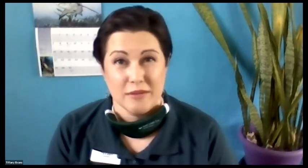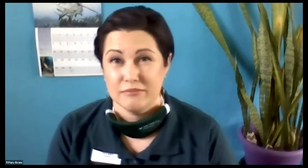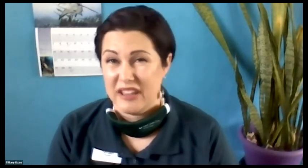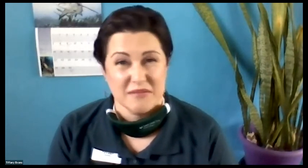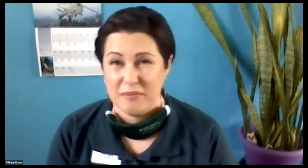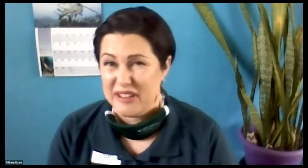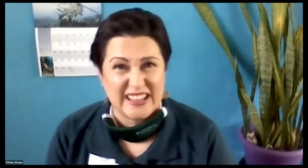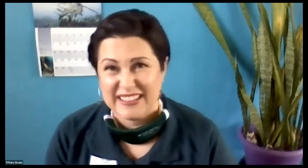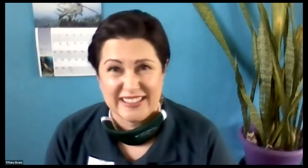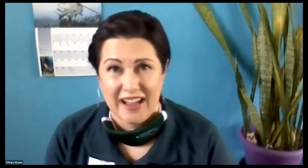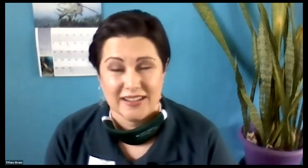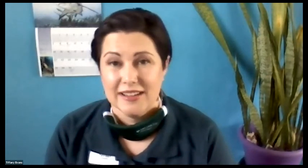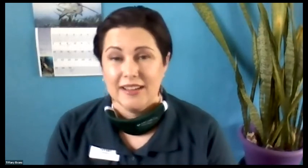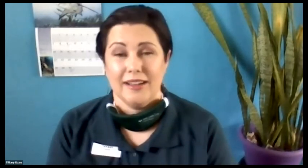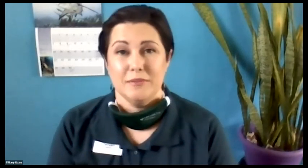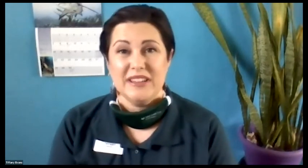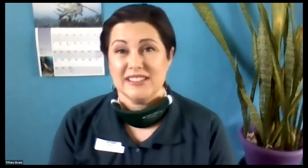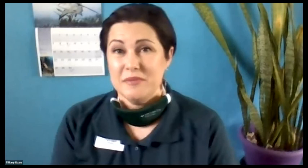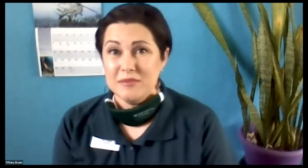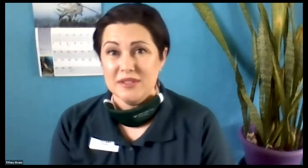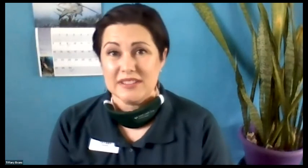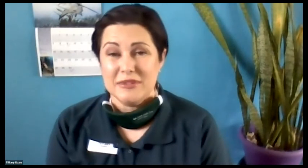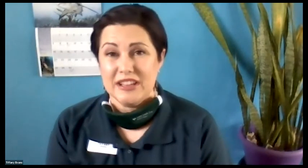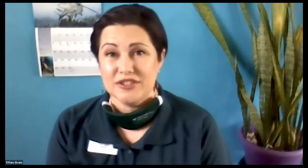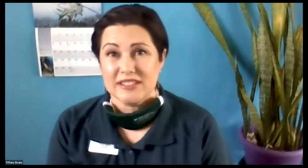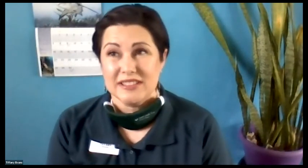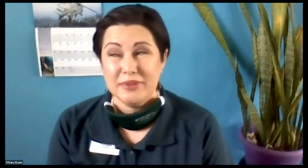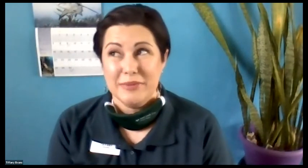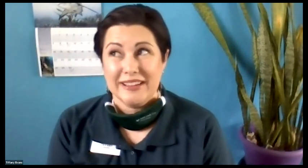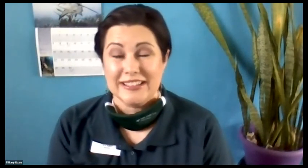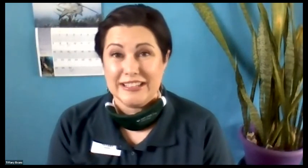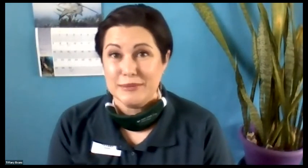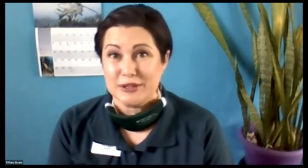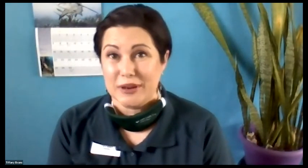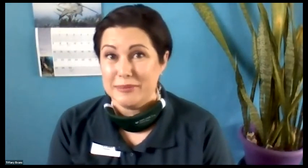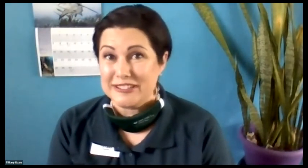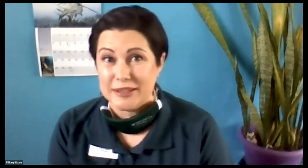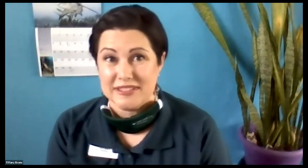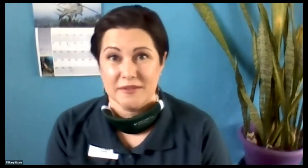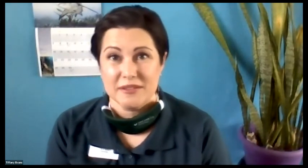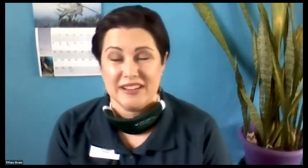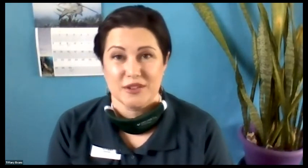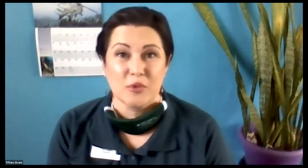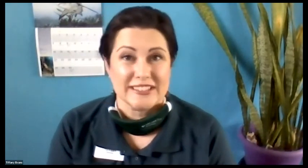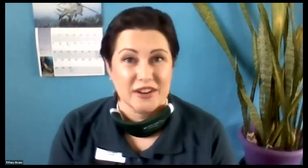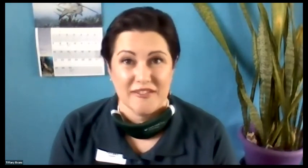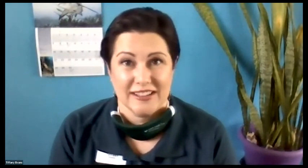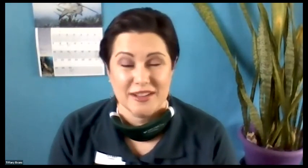pick them up, anything like that. Because some animals can be dangerous simply because a lot of times they're trying to protect themselves because they're more scared of us than we are